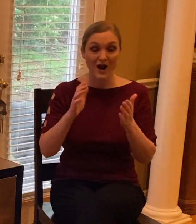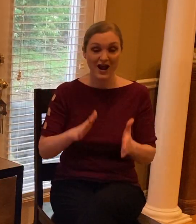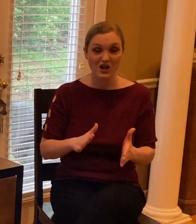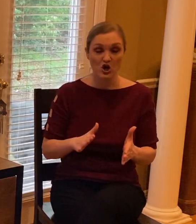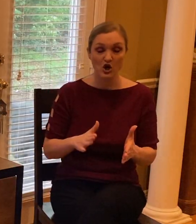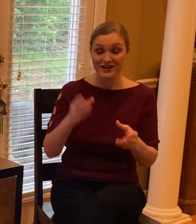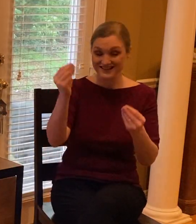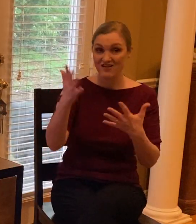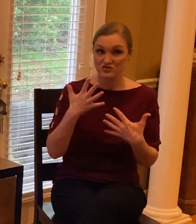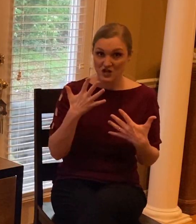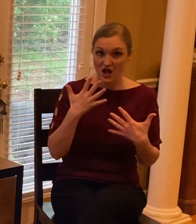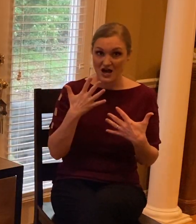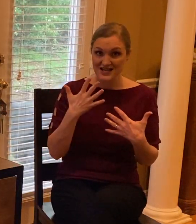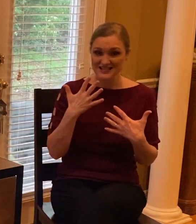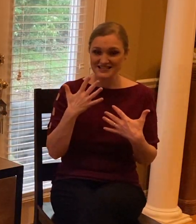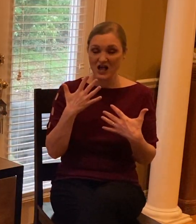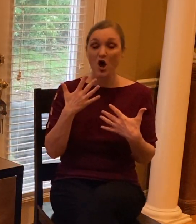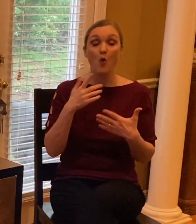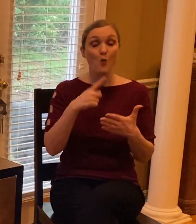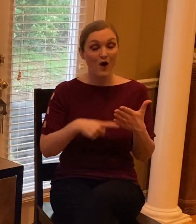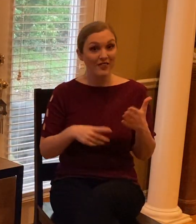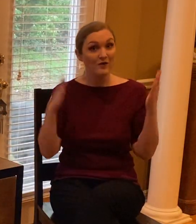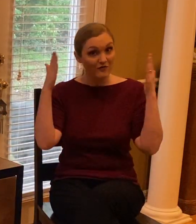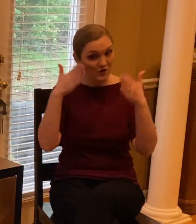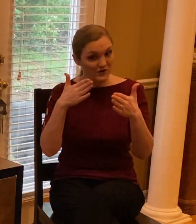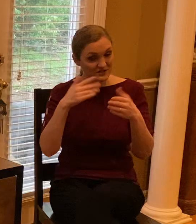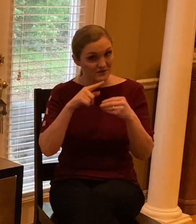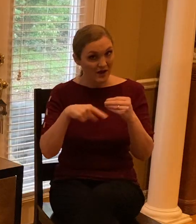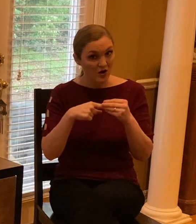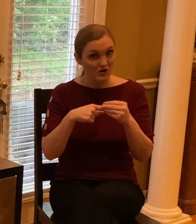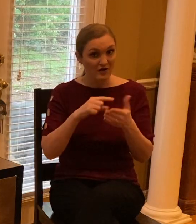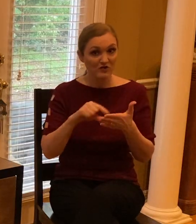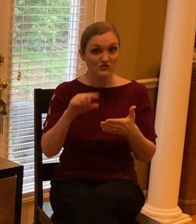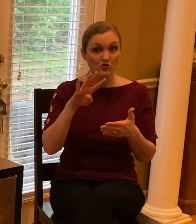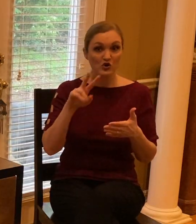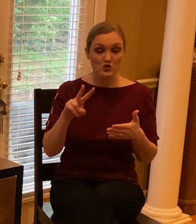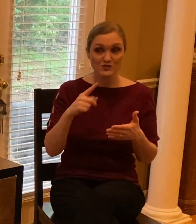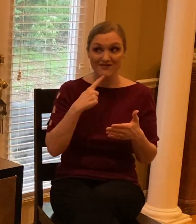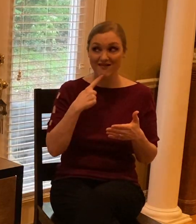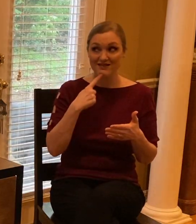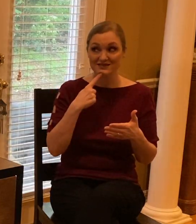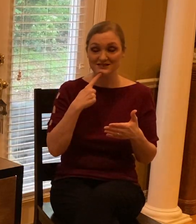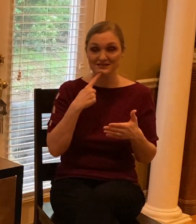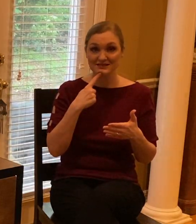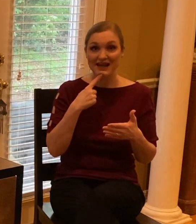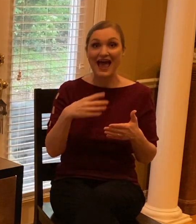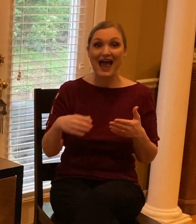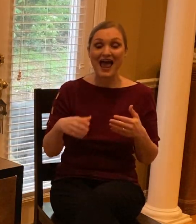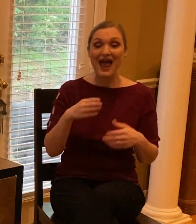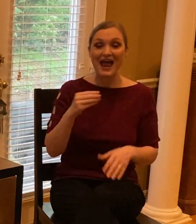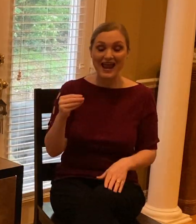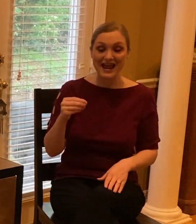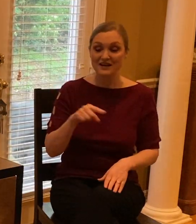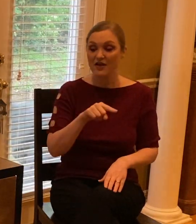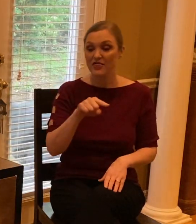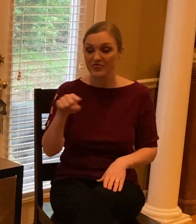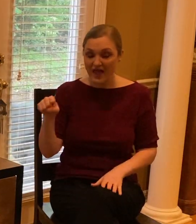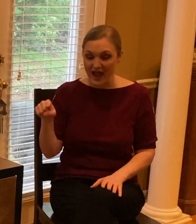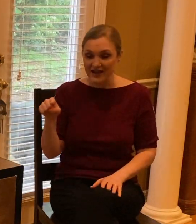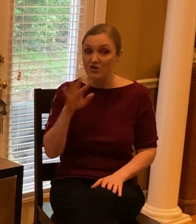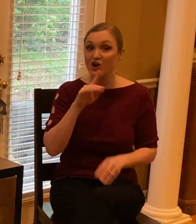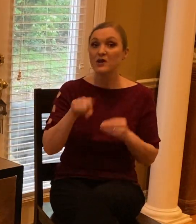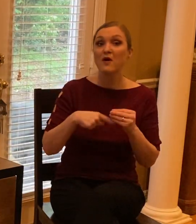Acts, tells us exactly what they were focused on. Look at verse 42. It says, and, talking about